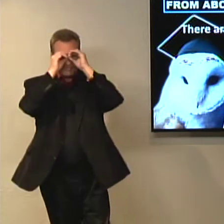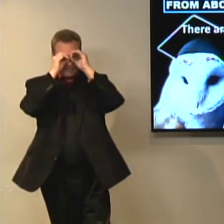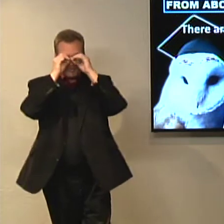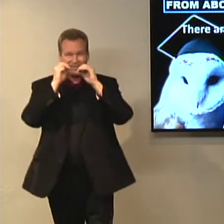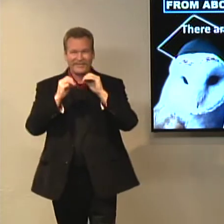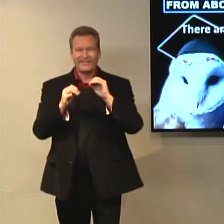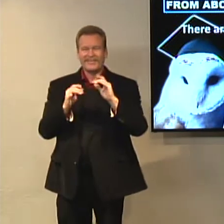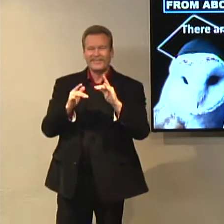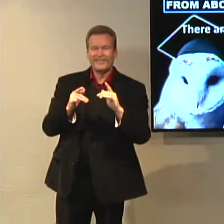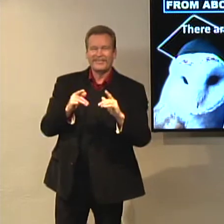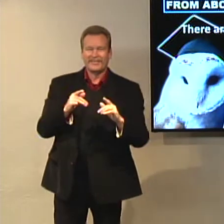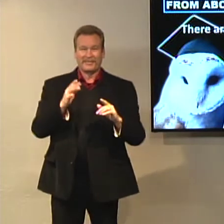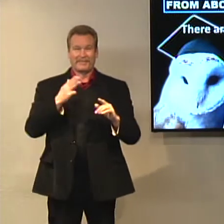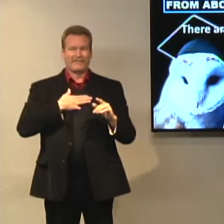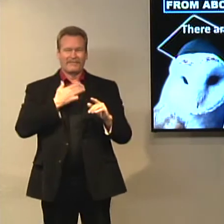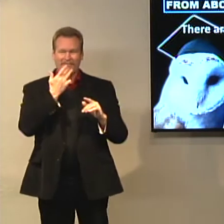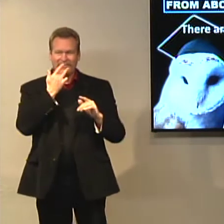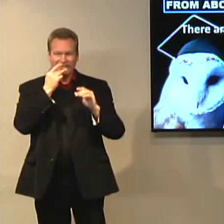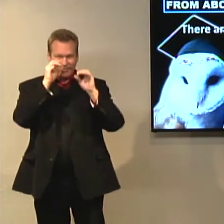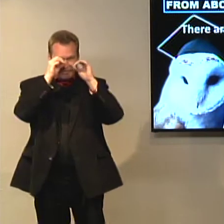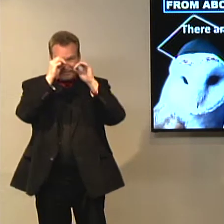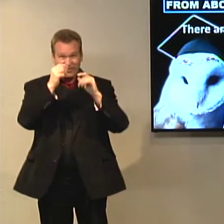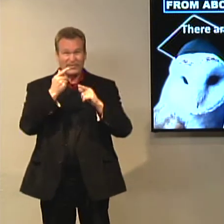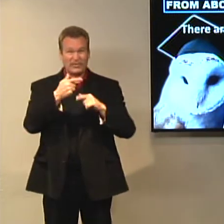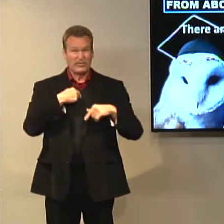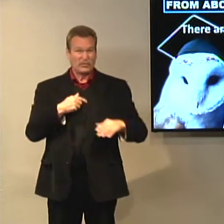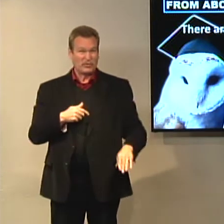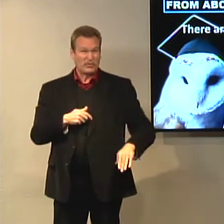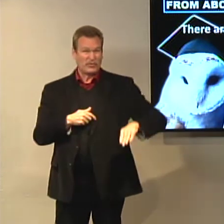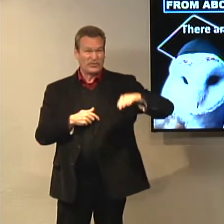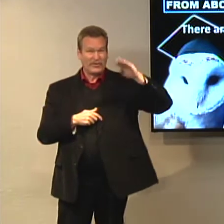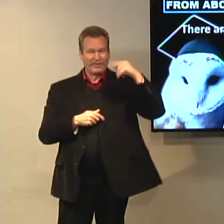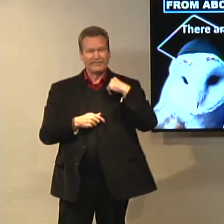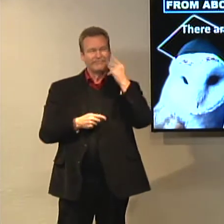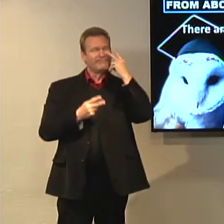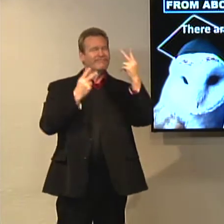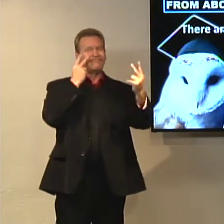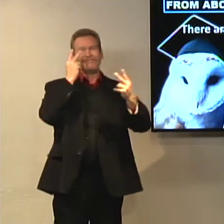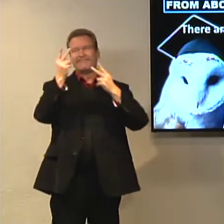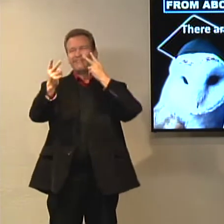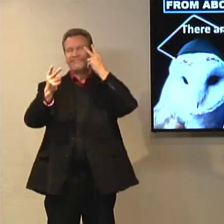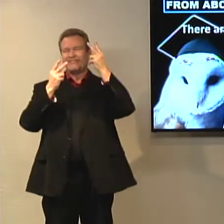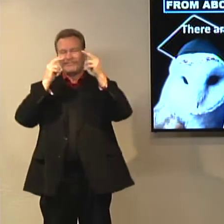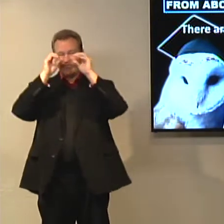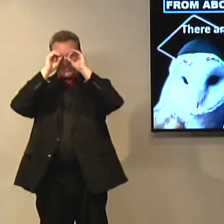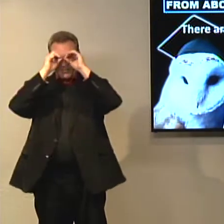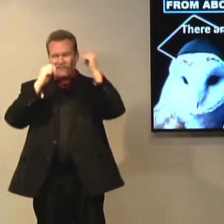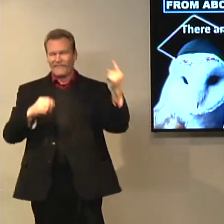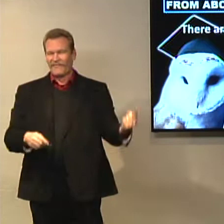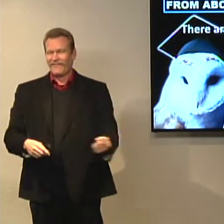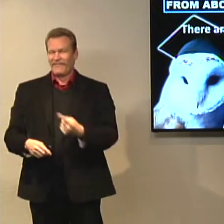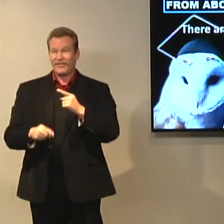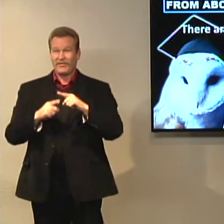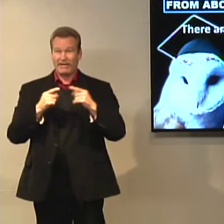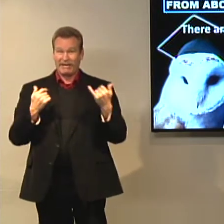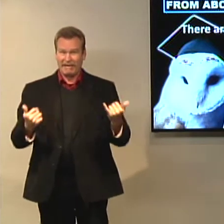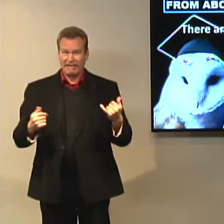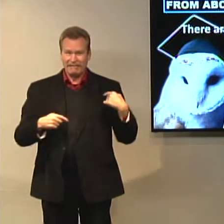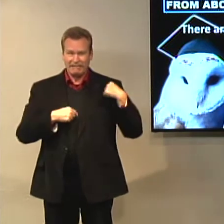So we have an owl, it's a very typical symbol to represent wisdom. Growing up, I've seen owls, and they always tend to